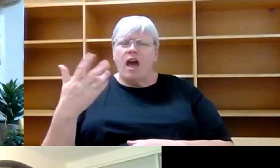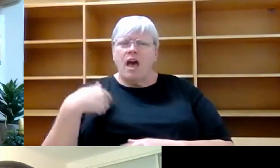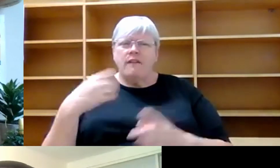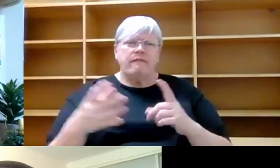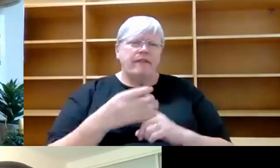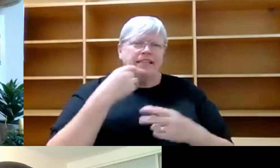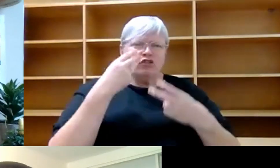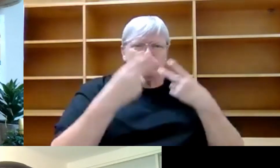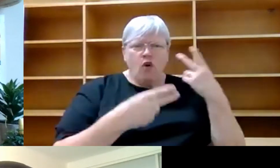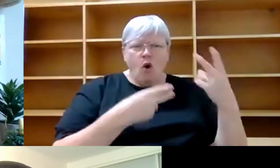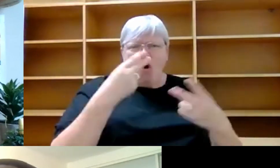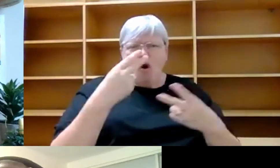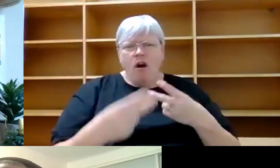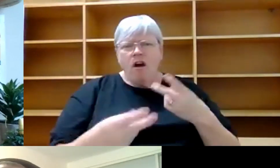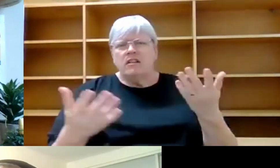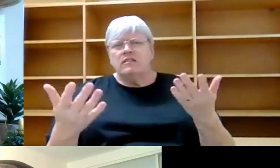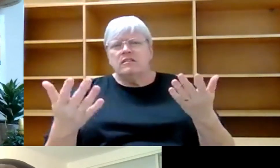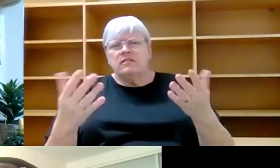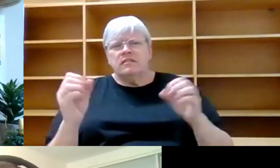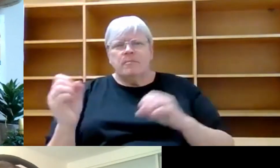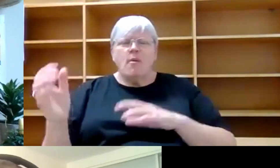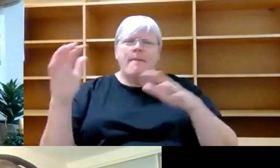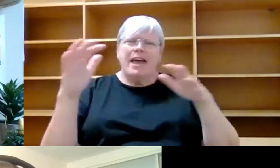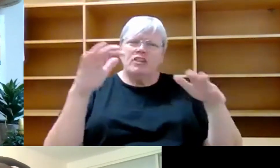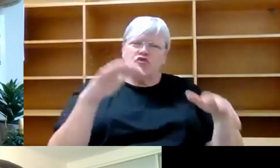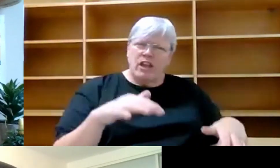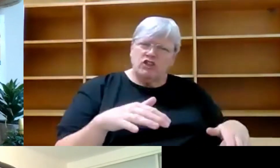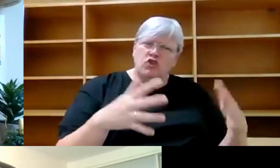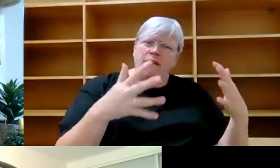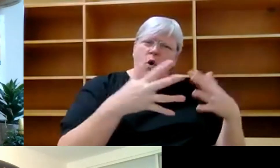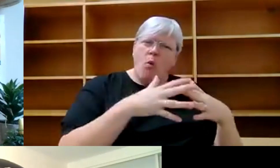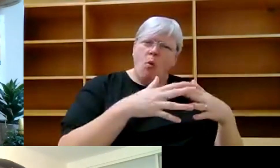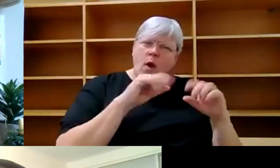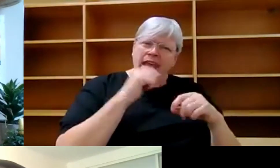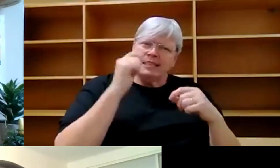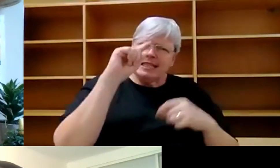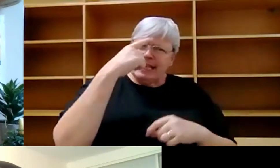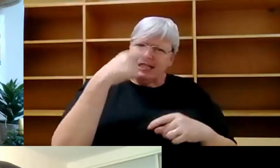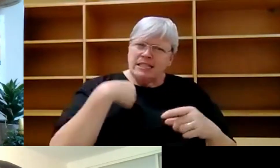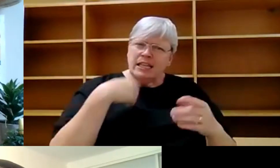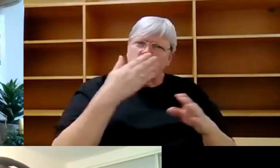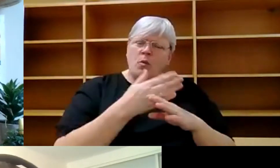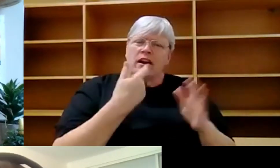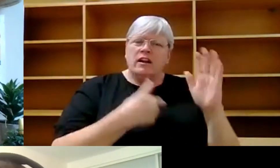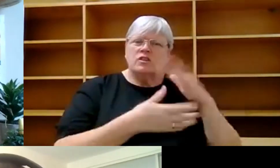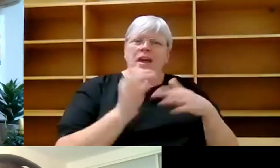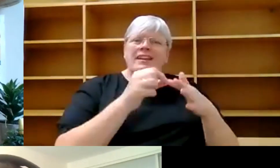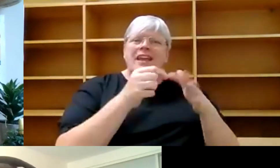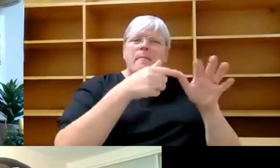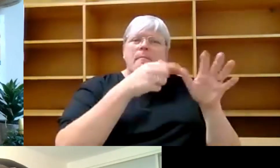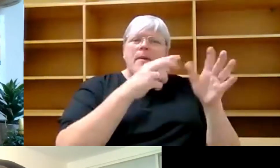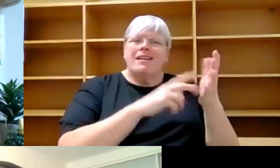touched on the migration of West Indian workers to Panama to help build the Panama